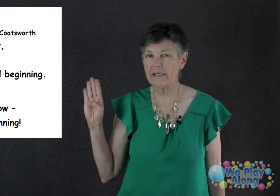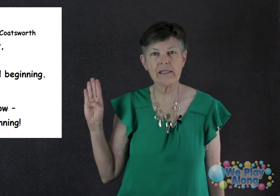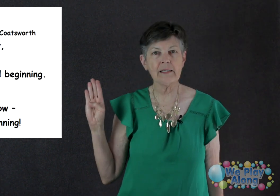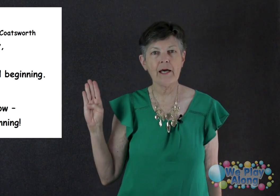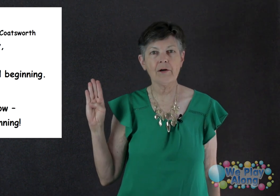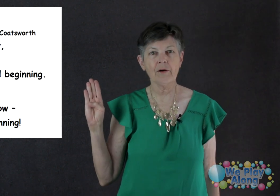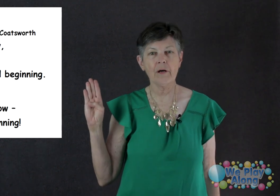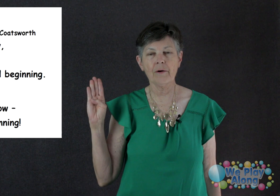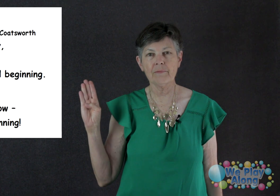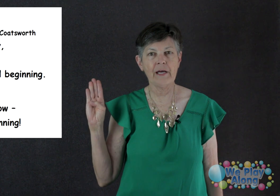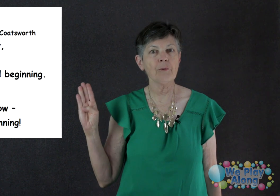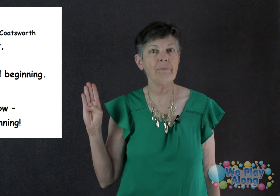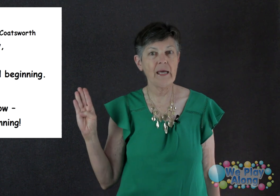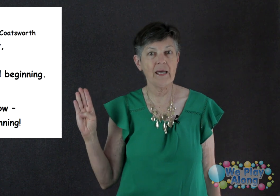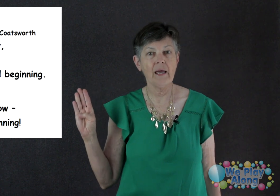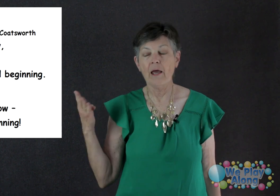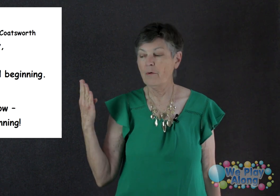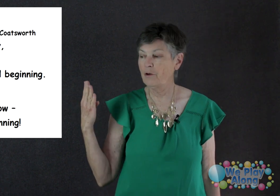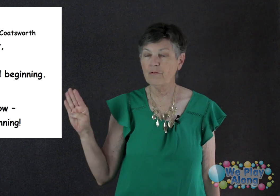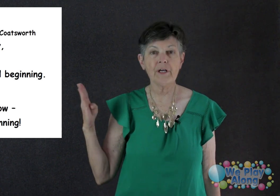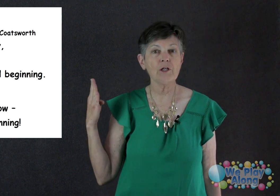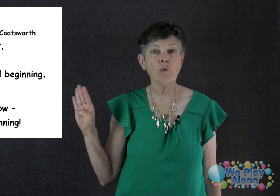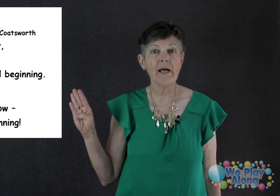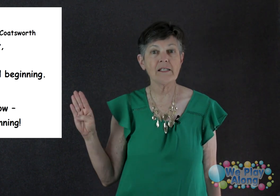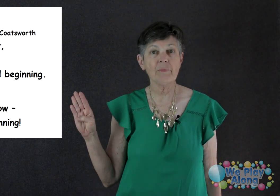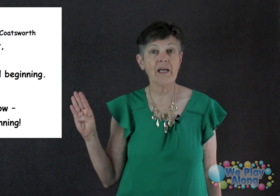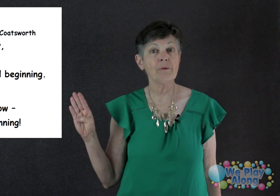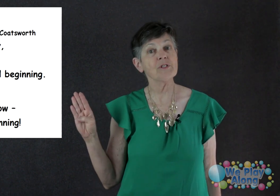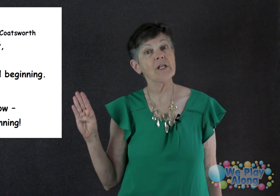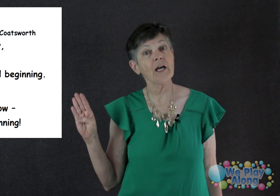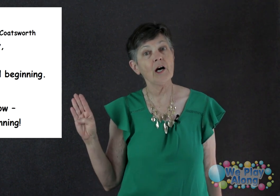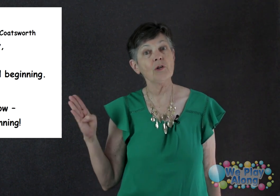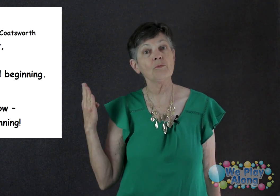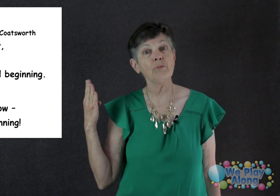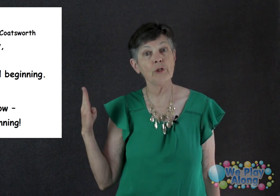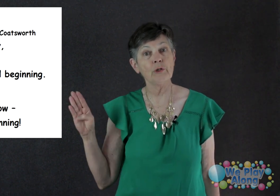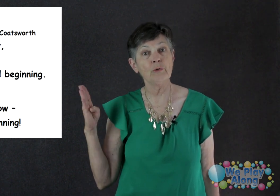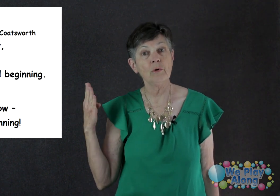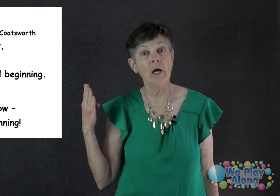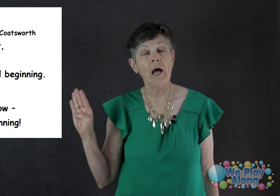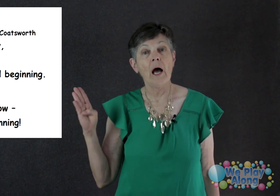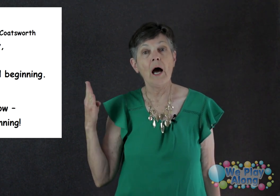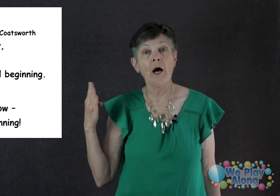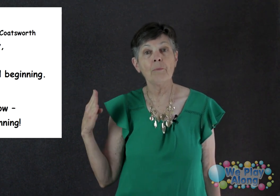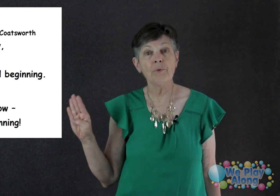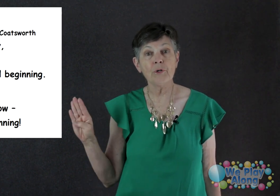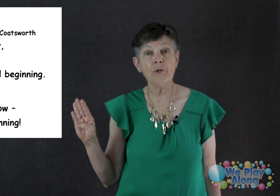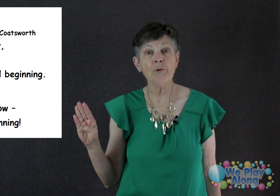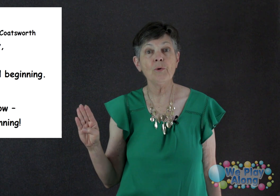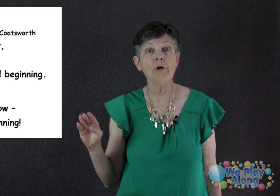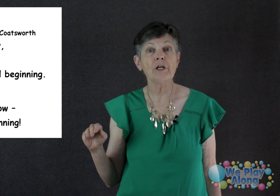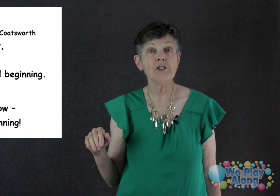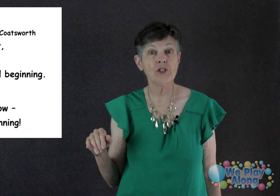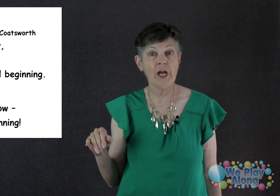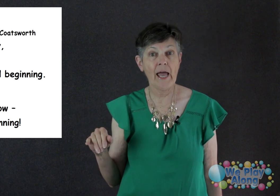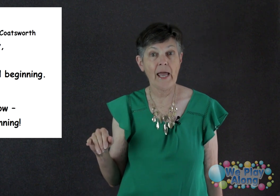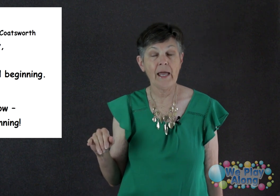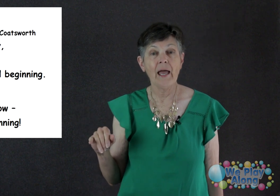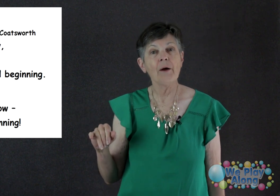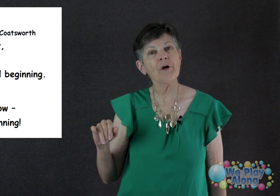is a letter, or letter B. When you flick it twice, it becomes the color blue. A blue J. And we're